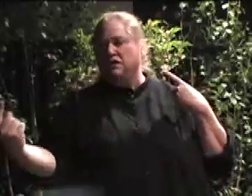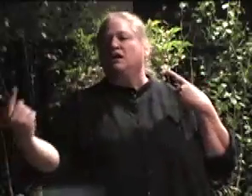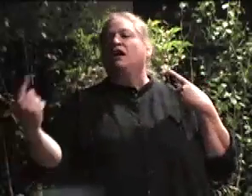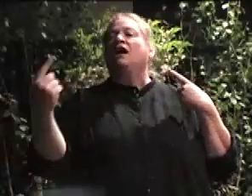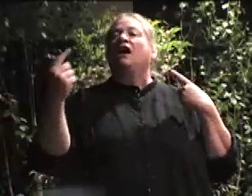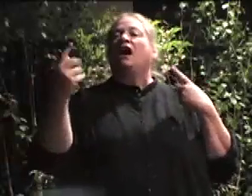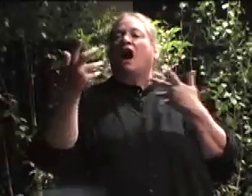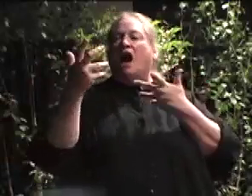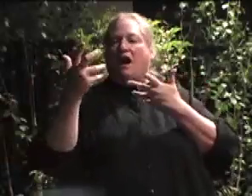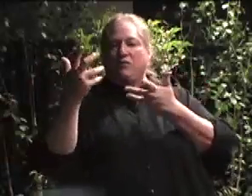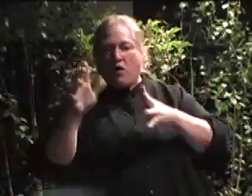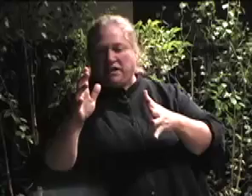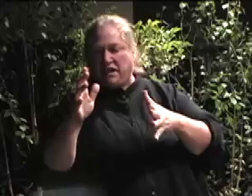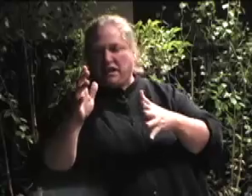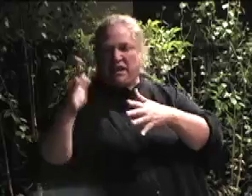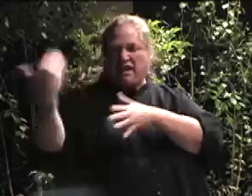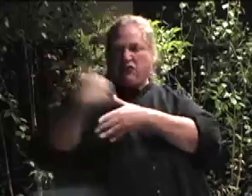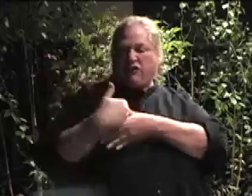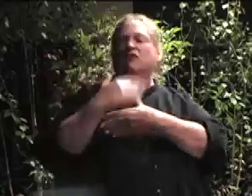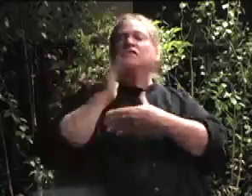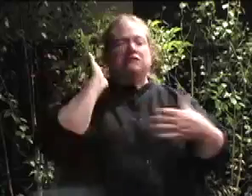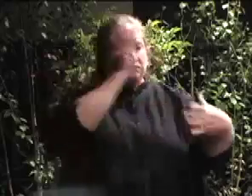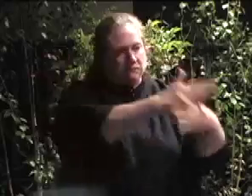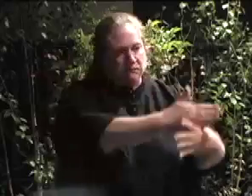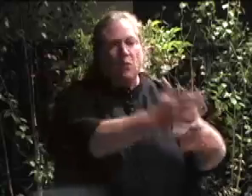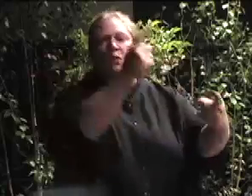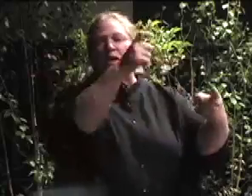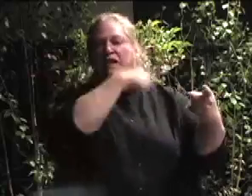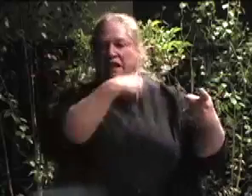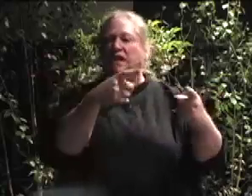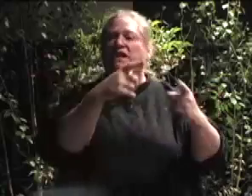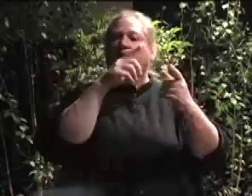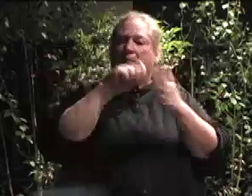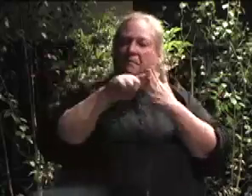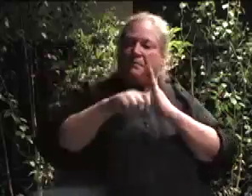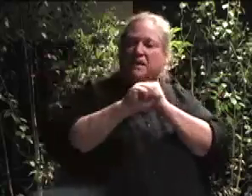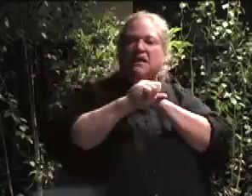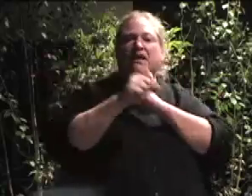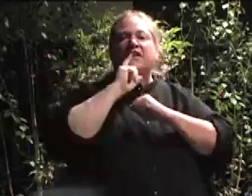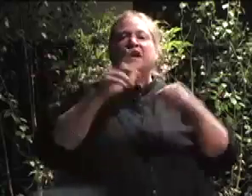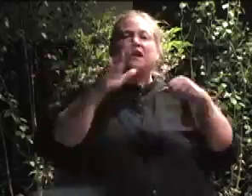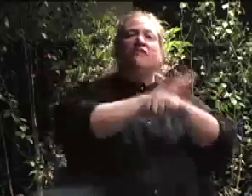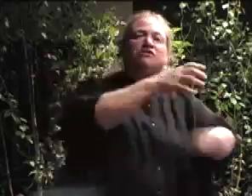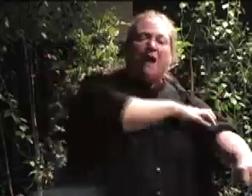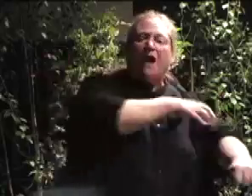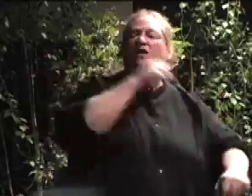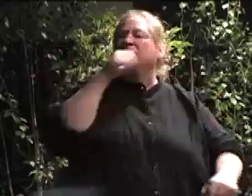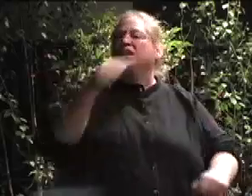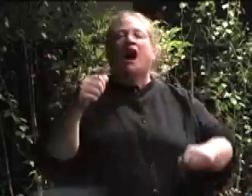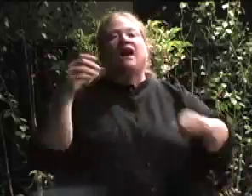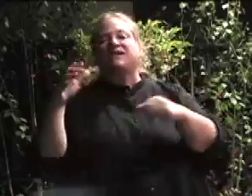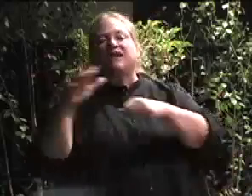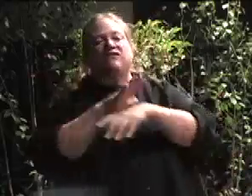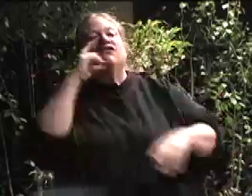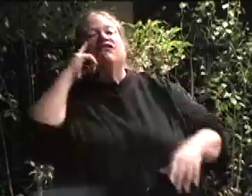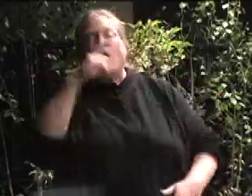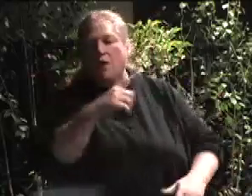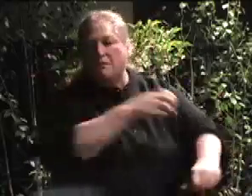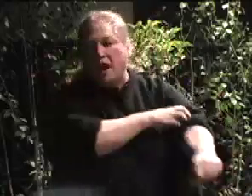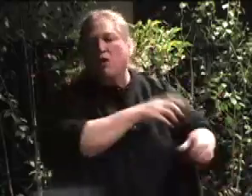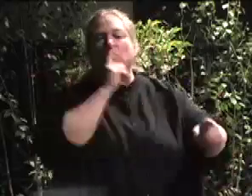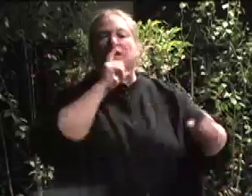unwanted interference. We need a media that covers power and not covers for power. We need a media that is before the